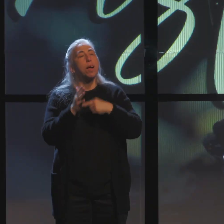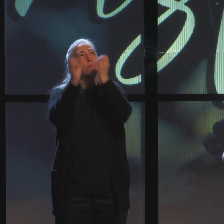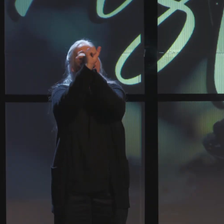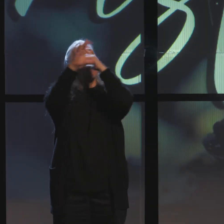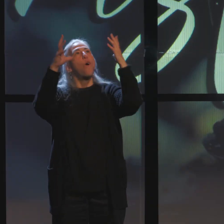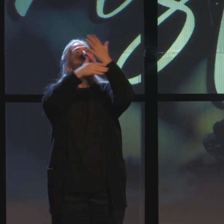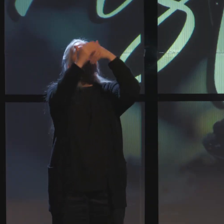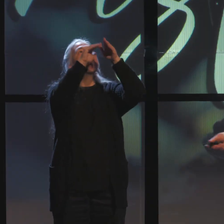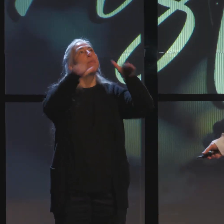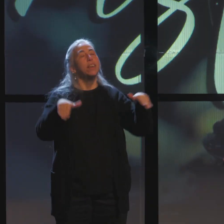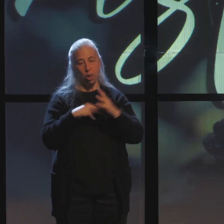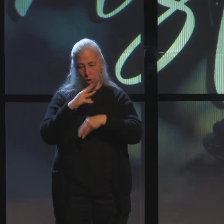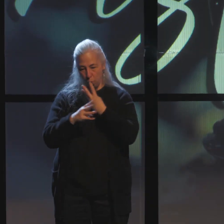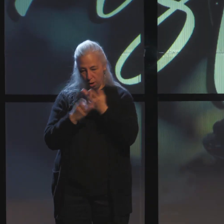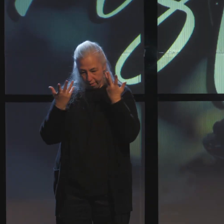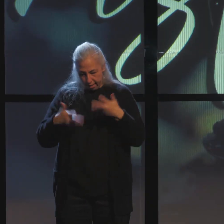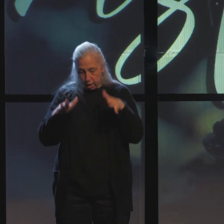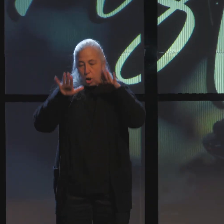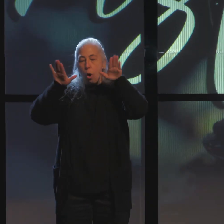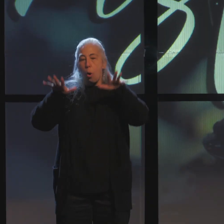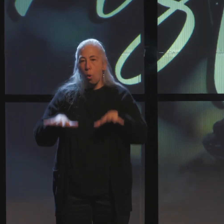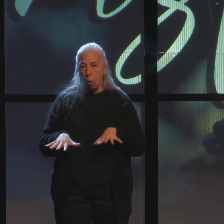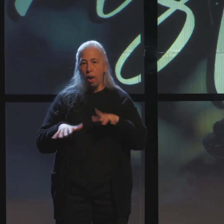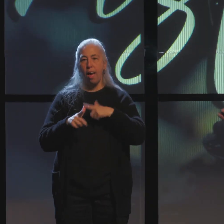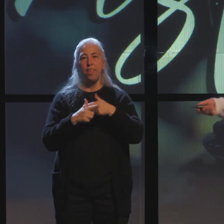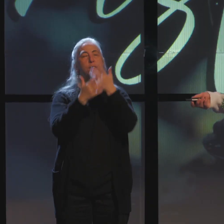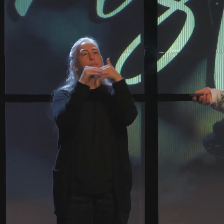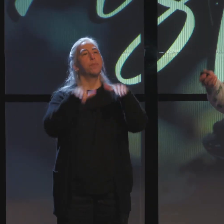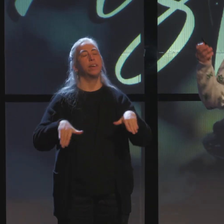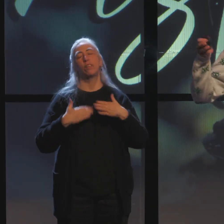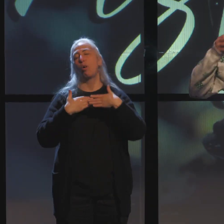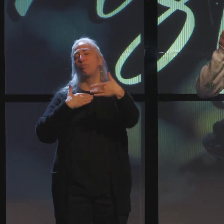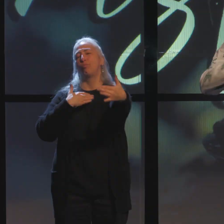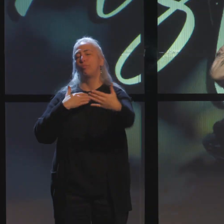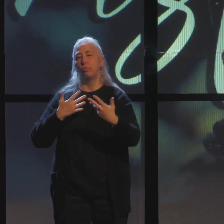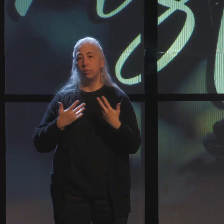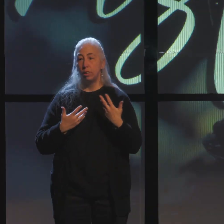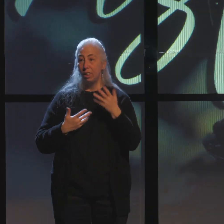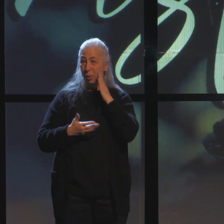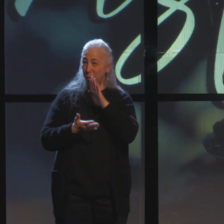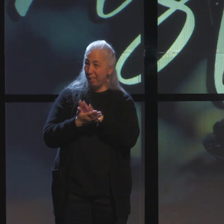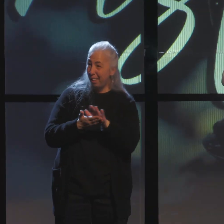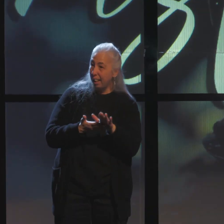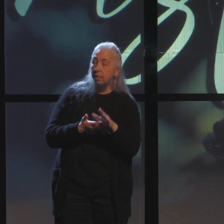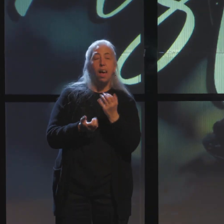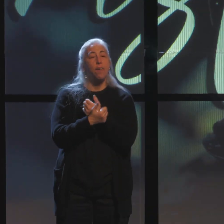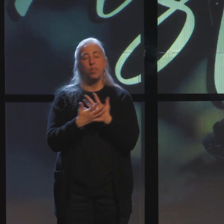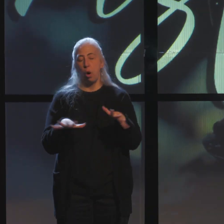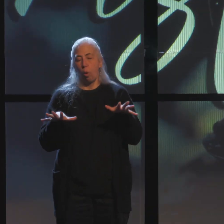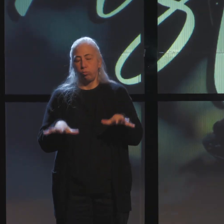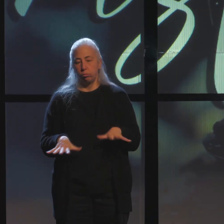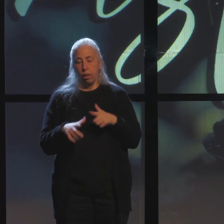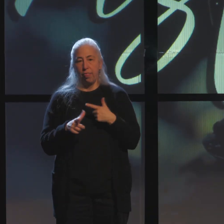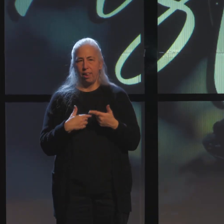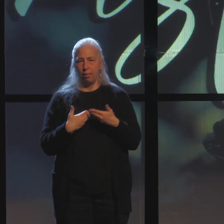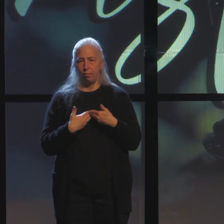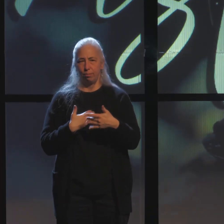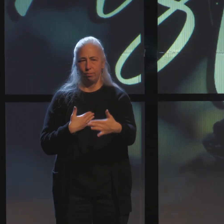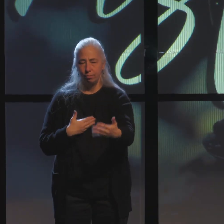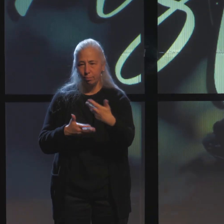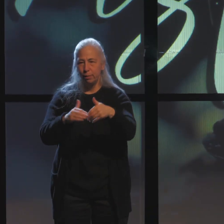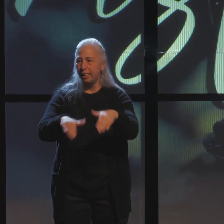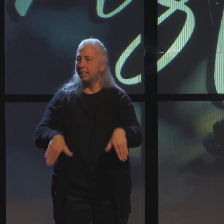after everything calms down. Wouldn't that be nice? Wouldn't that be nice if peace was actually when everything settles down? But here's the thing, that's not